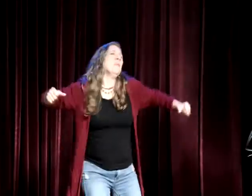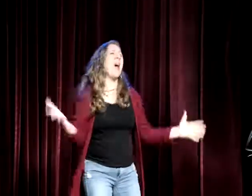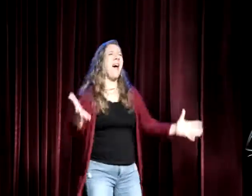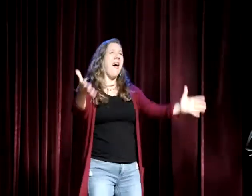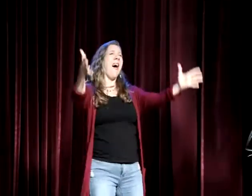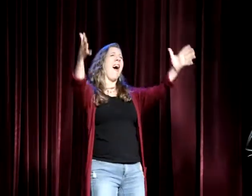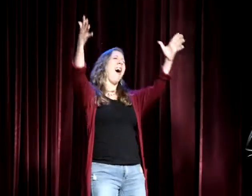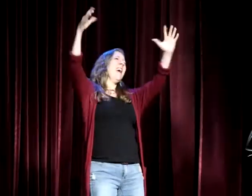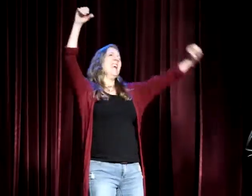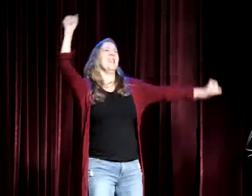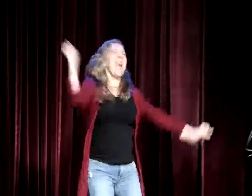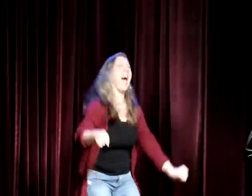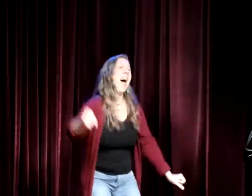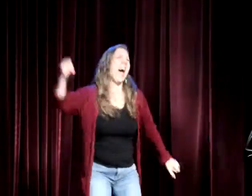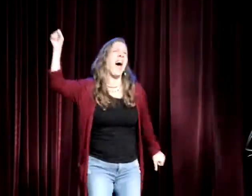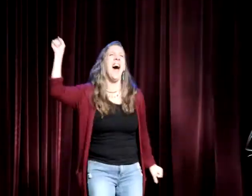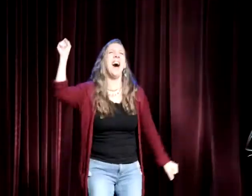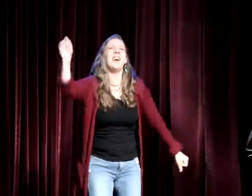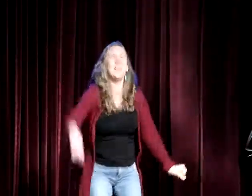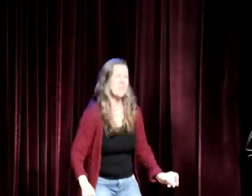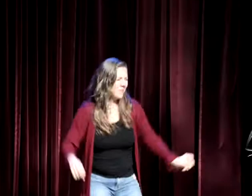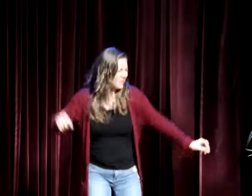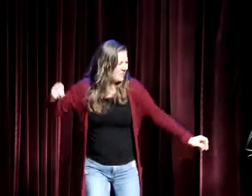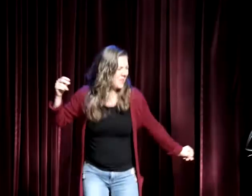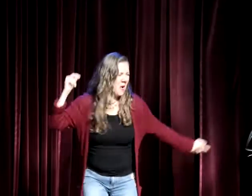you I just and never